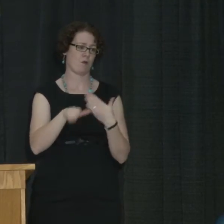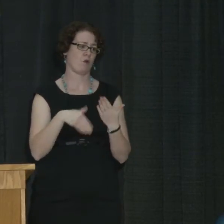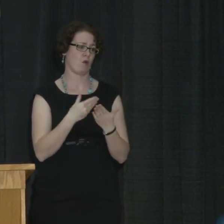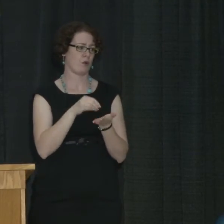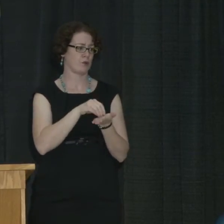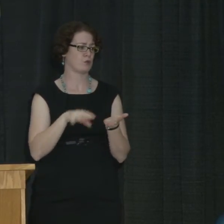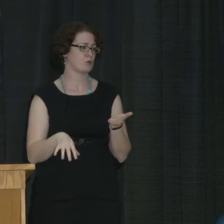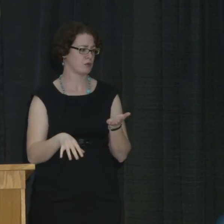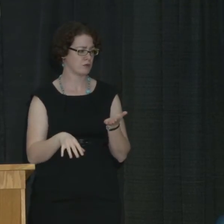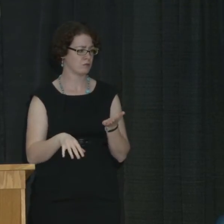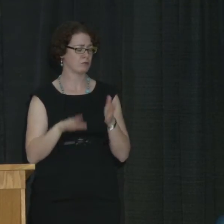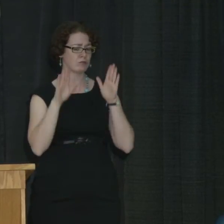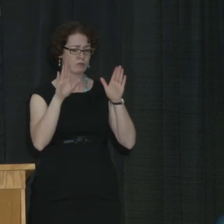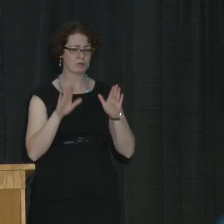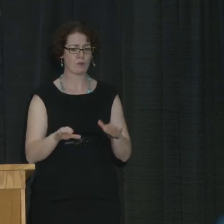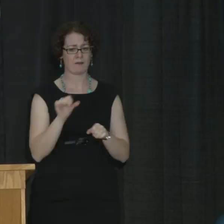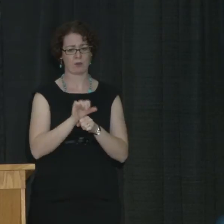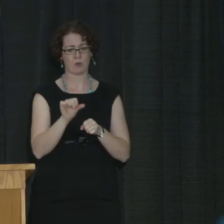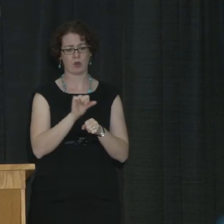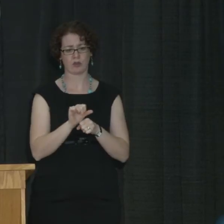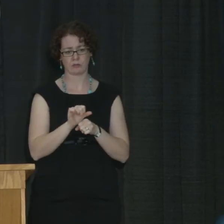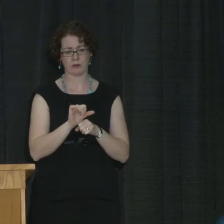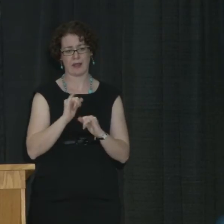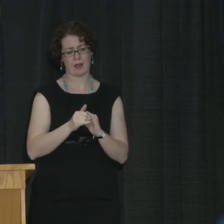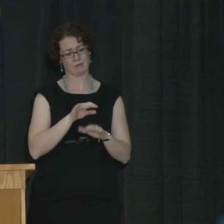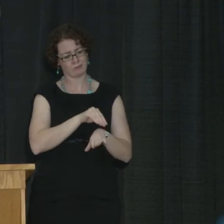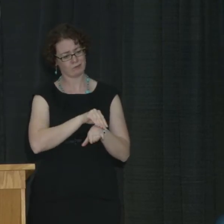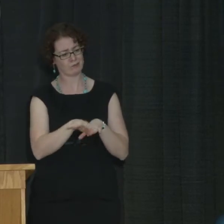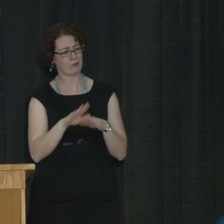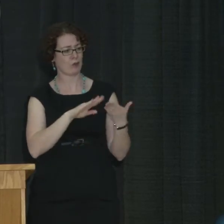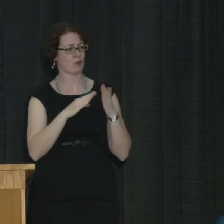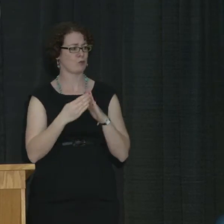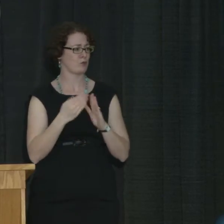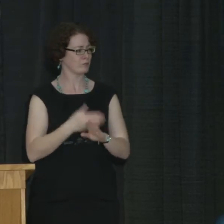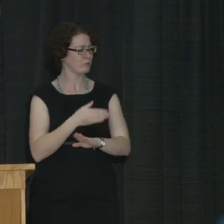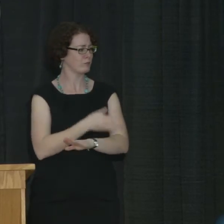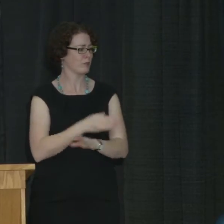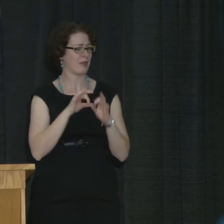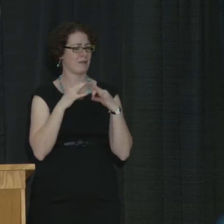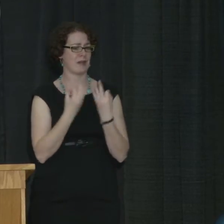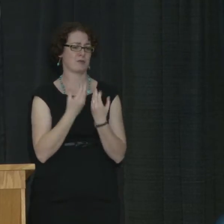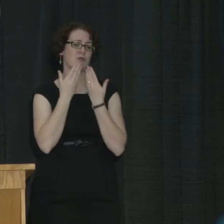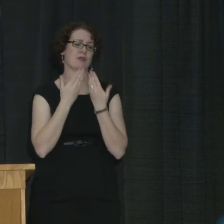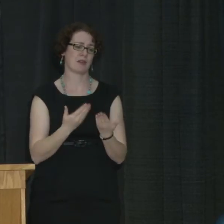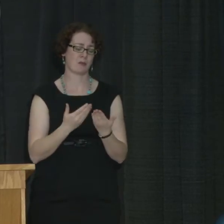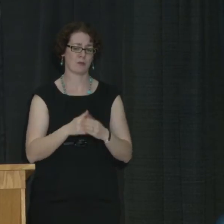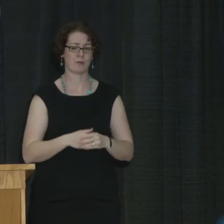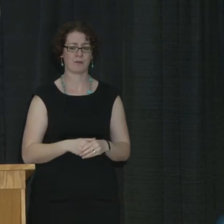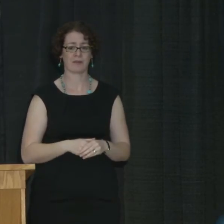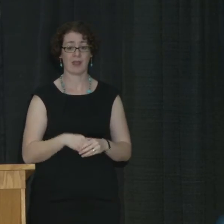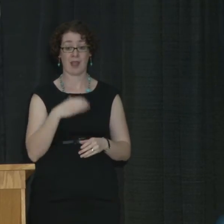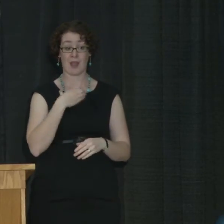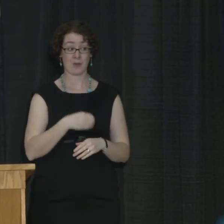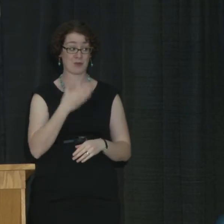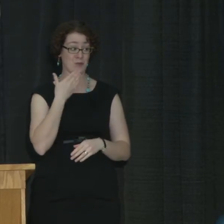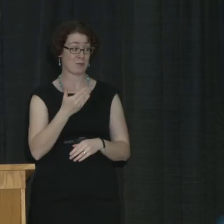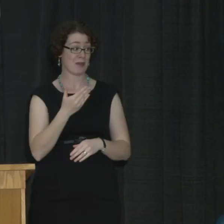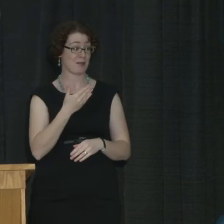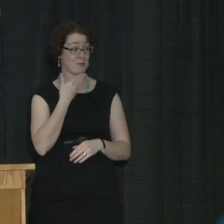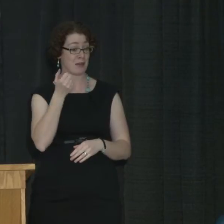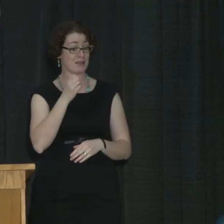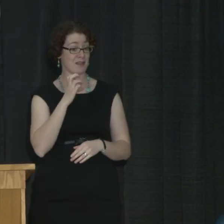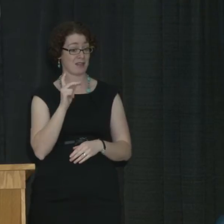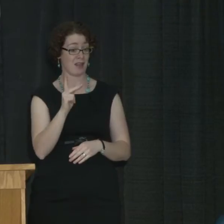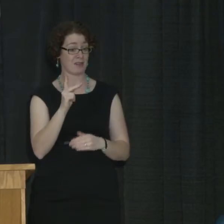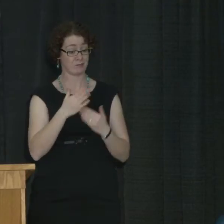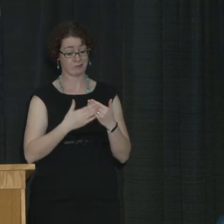for the wonderful work you do and the contribution you make to our communities and to our families. And I wish you all the best for your